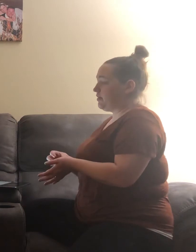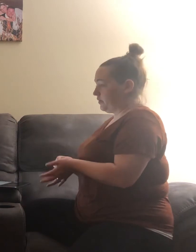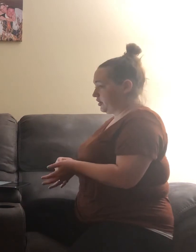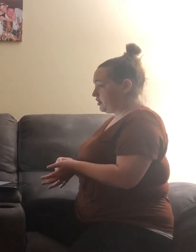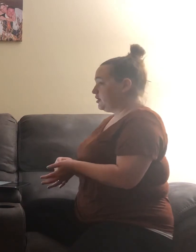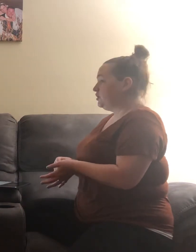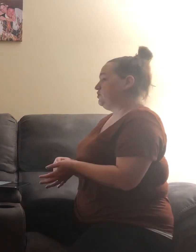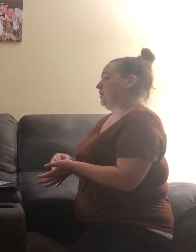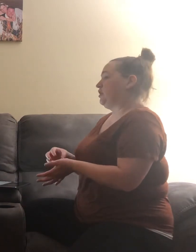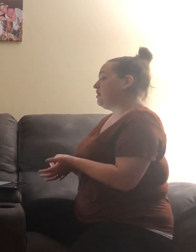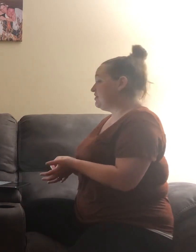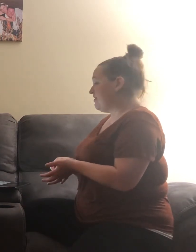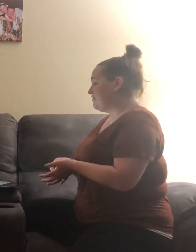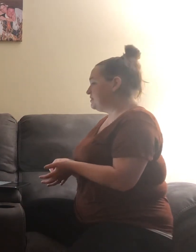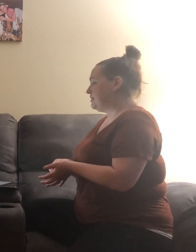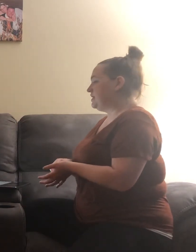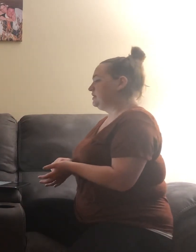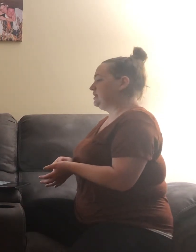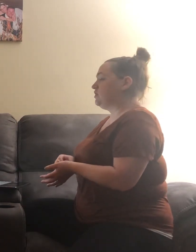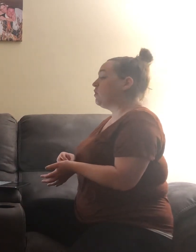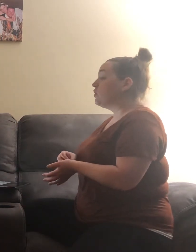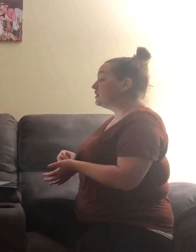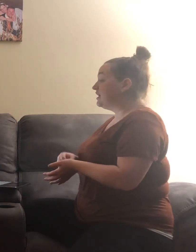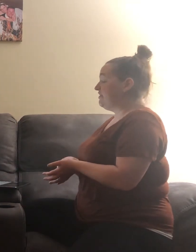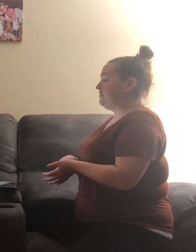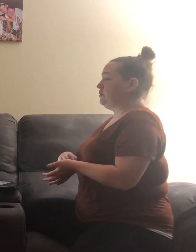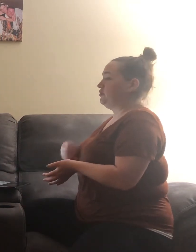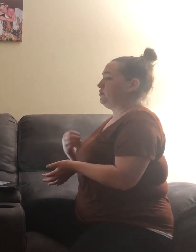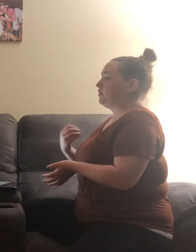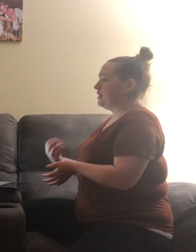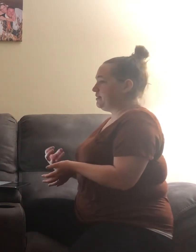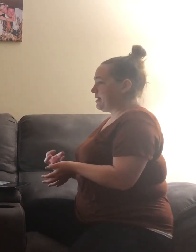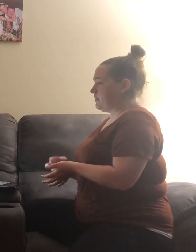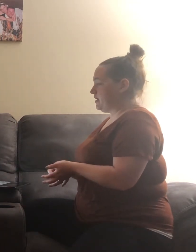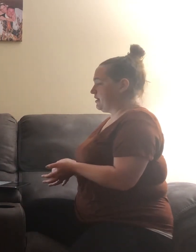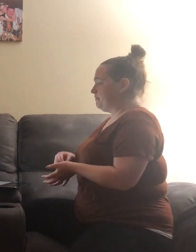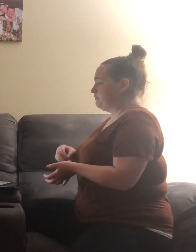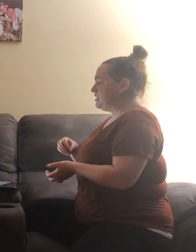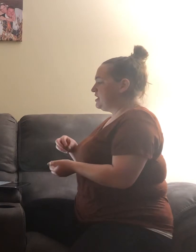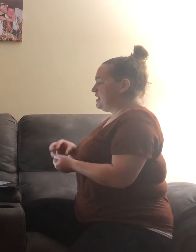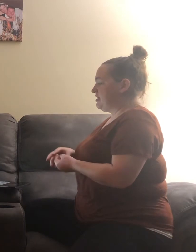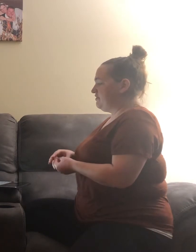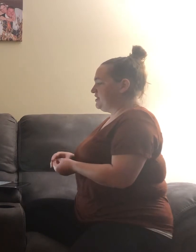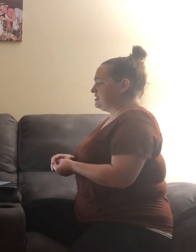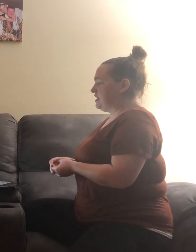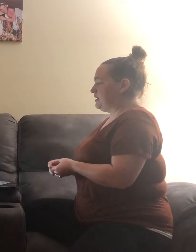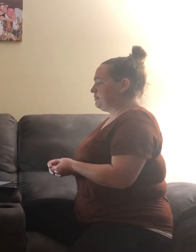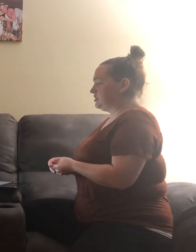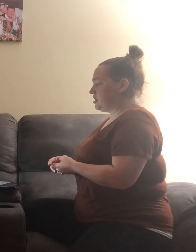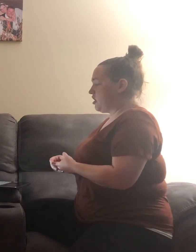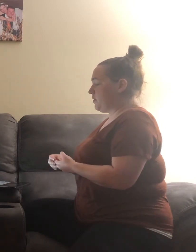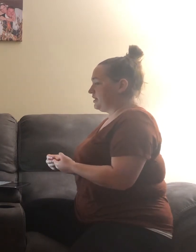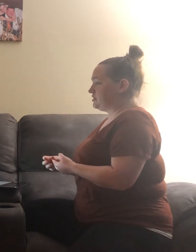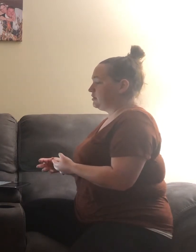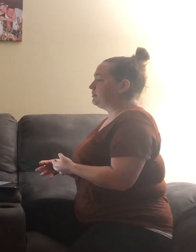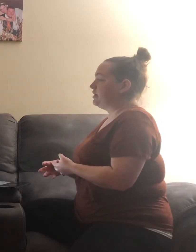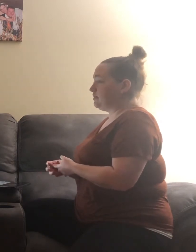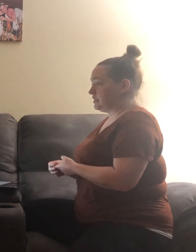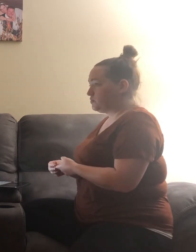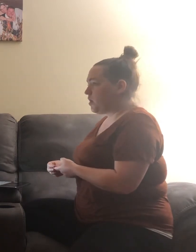work, you want to call the office immediately, or if you're worried about if he's unable to talk or breathe while he's